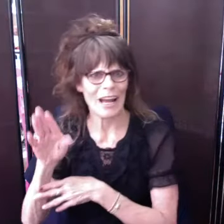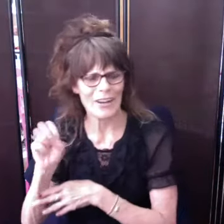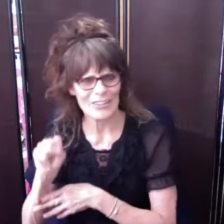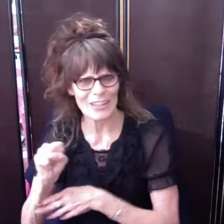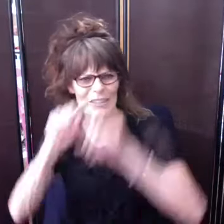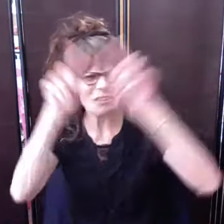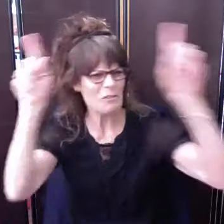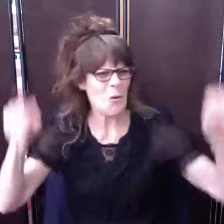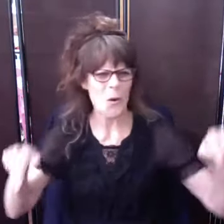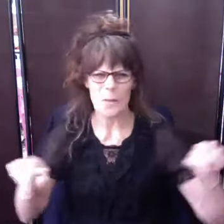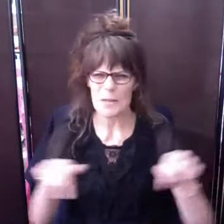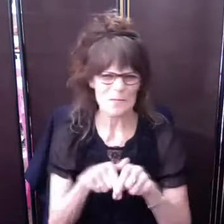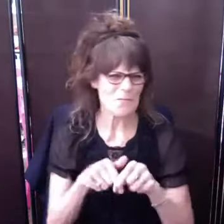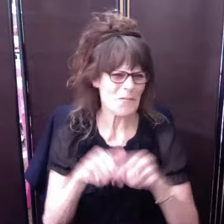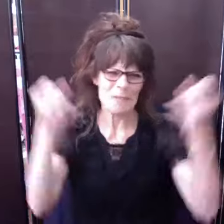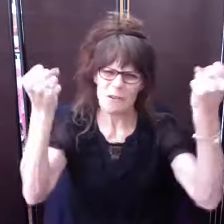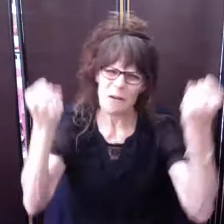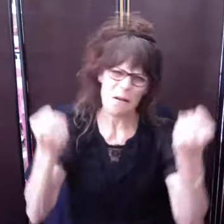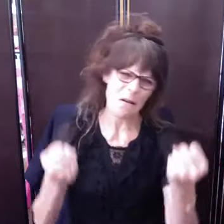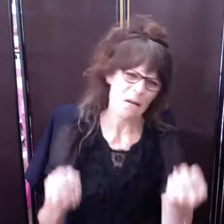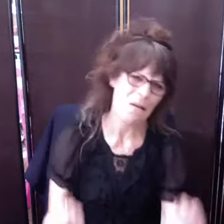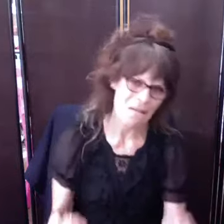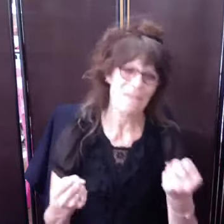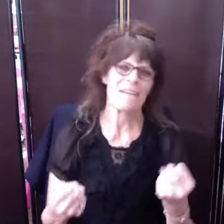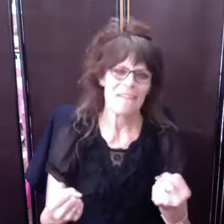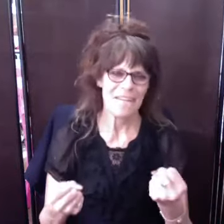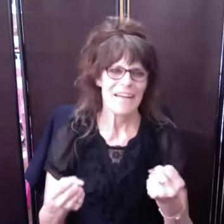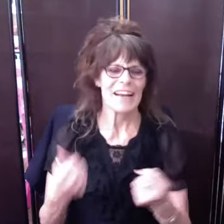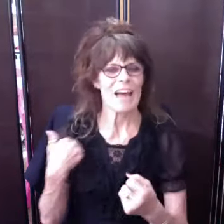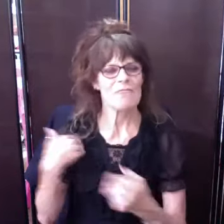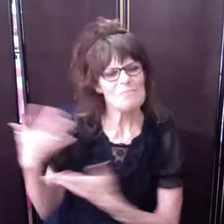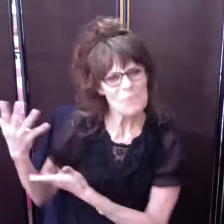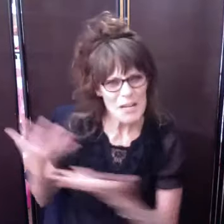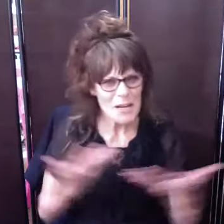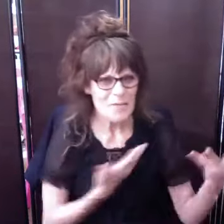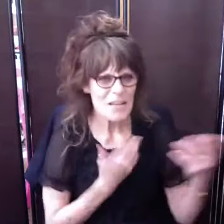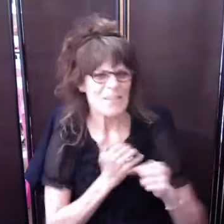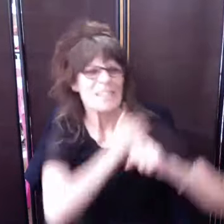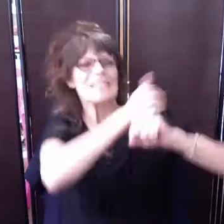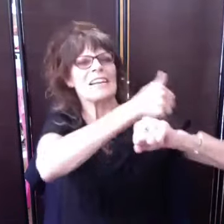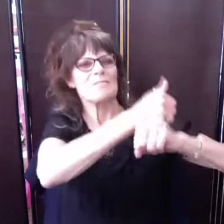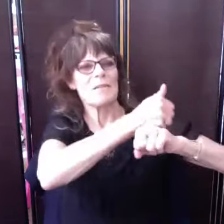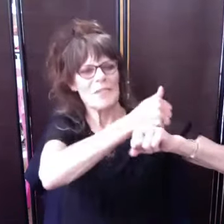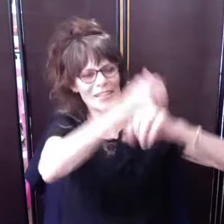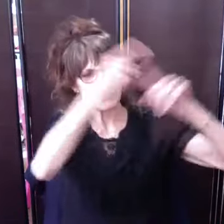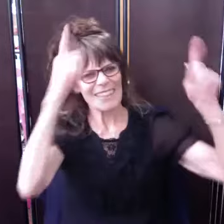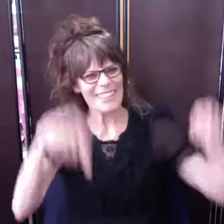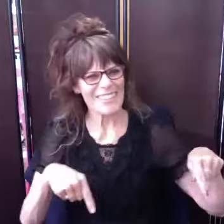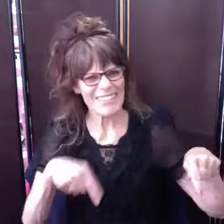I slugged those steps and traditions into the room and put them up on big, huge easels. And it doesn't take long to learn a little bit about